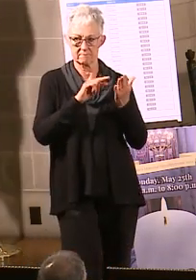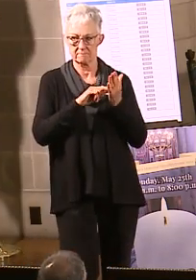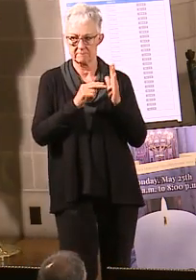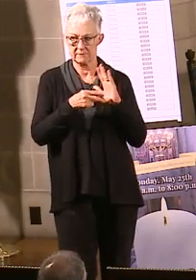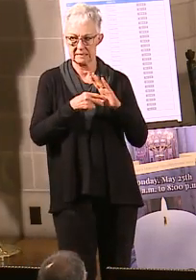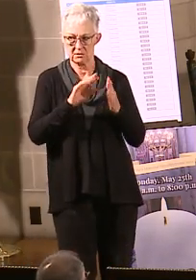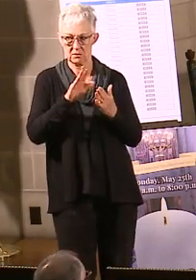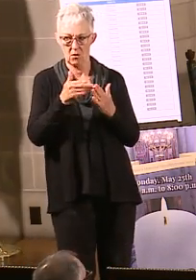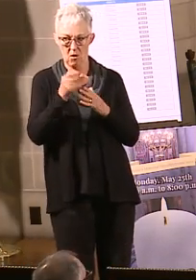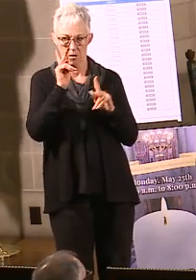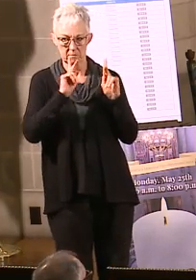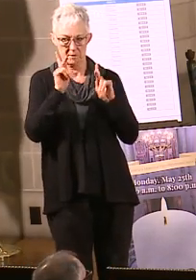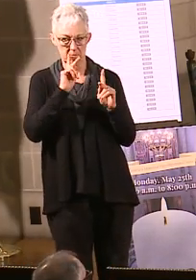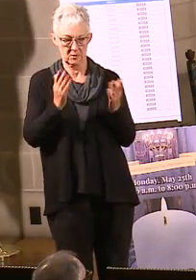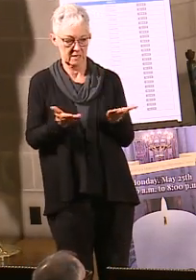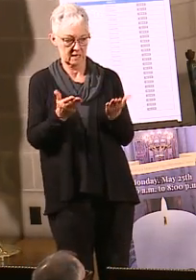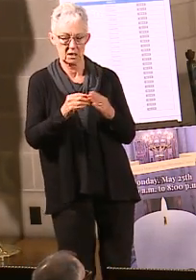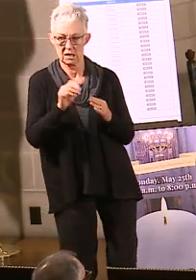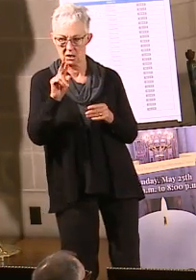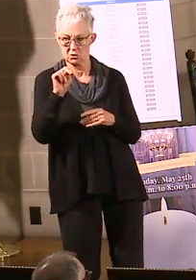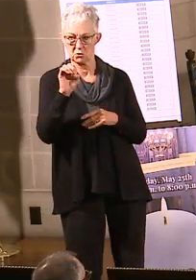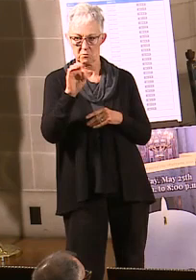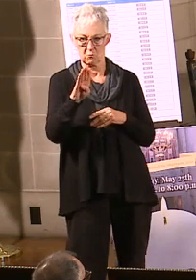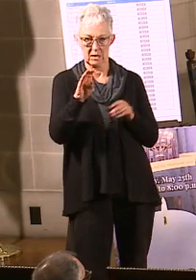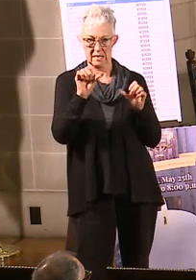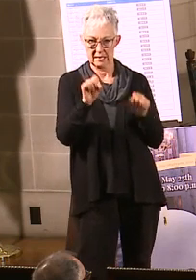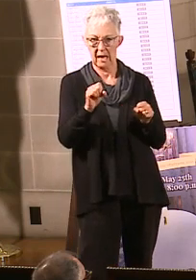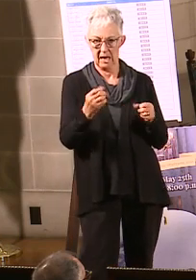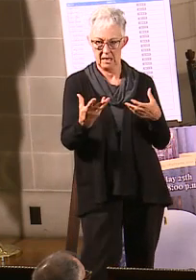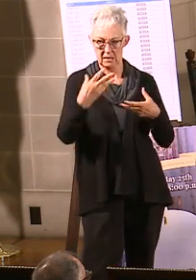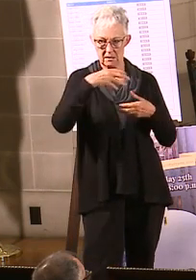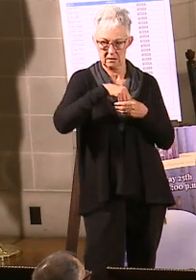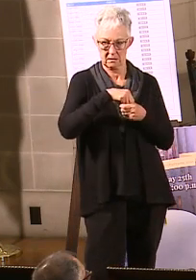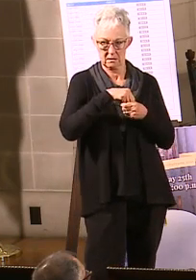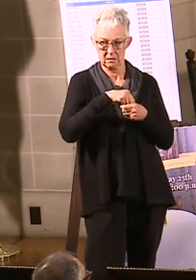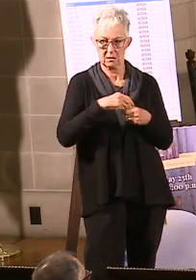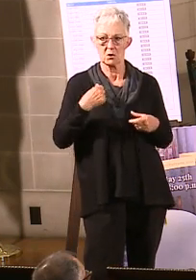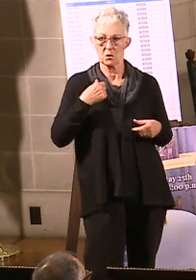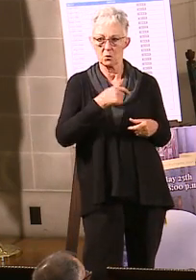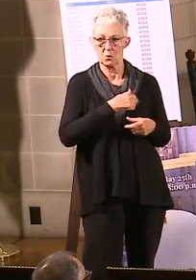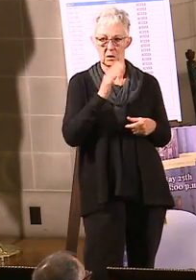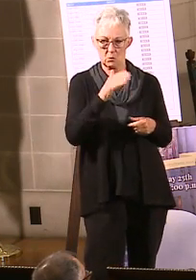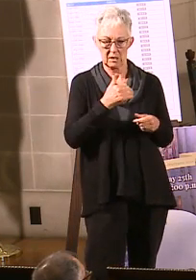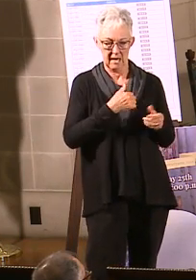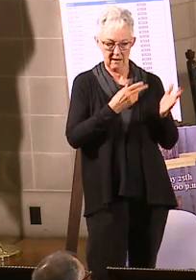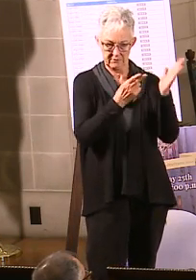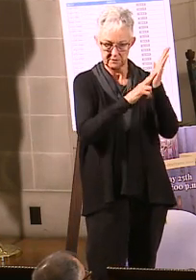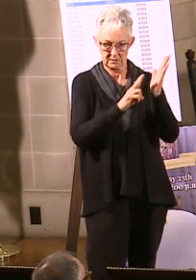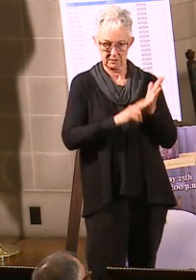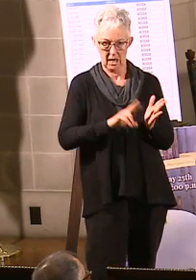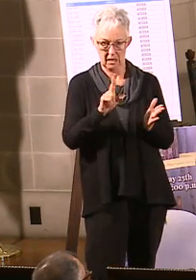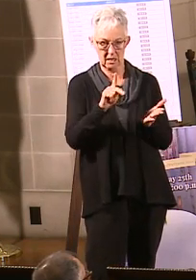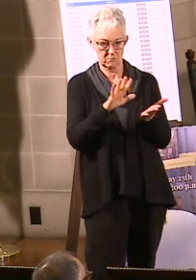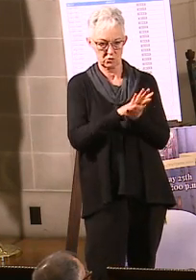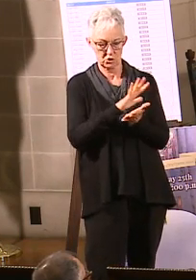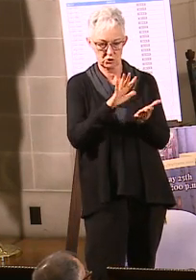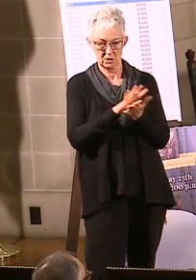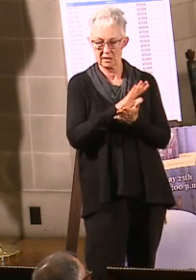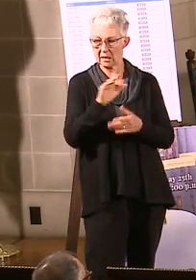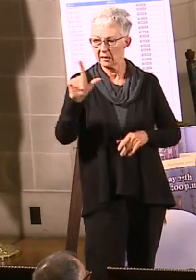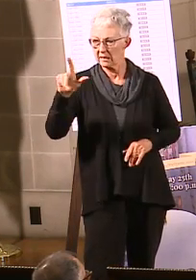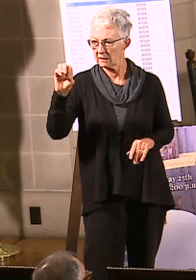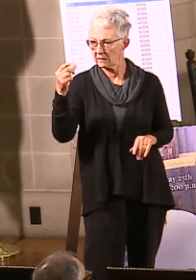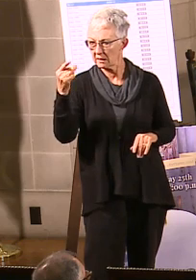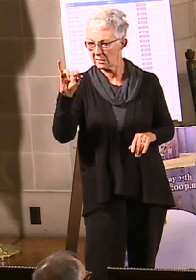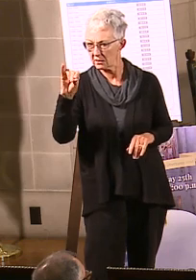only virtually, but we're going to have an online sign-up sheet. With that, Legion Club, the VFW,